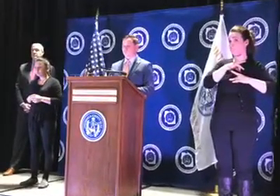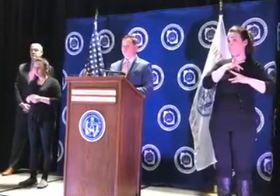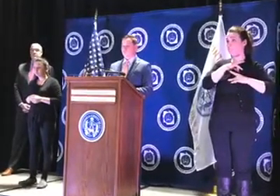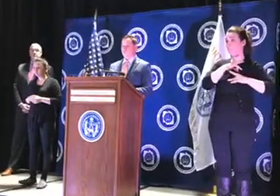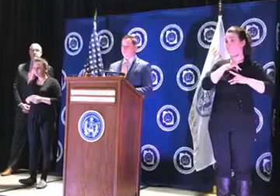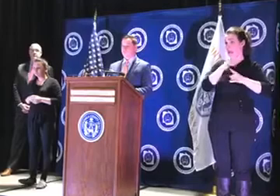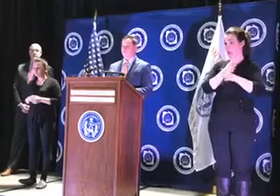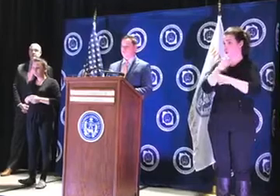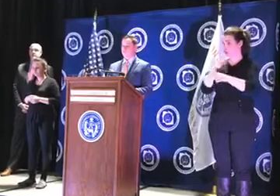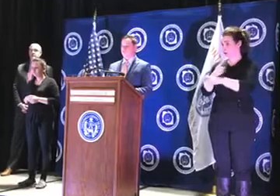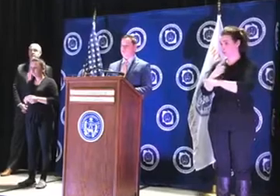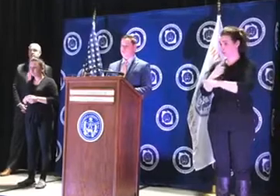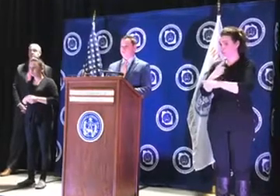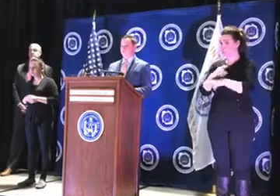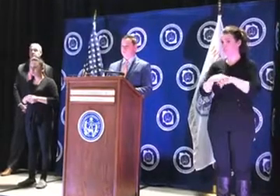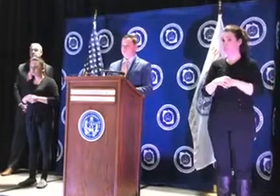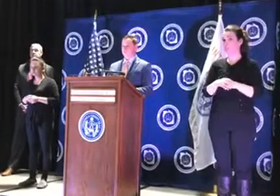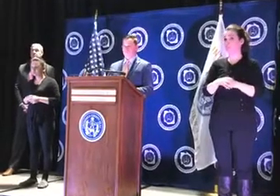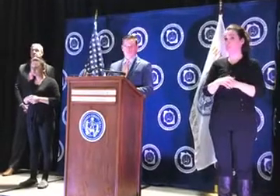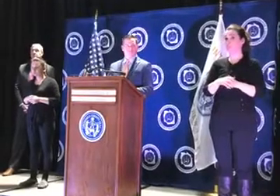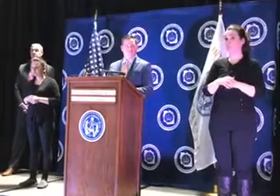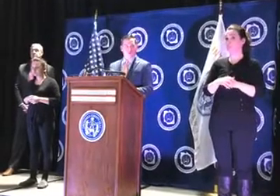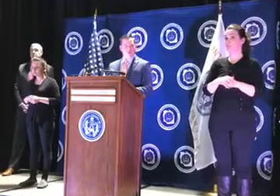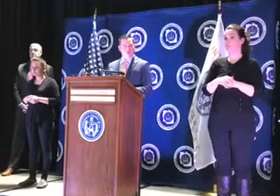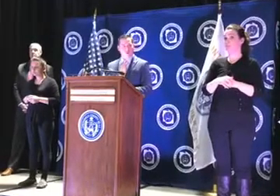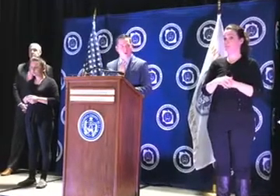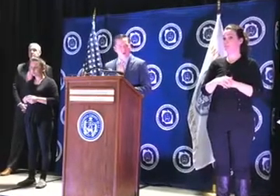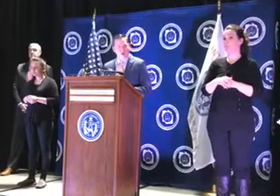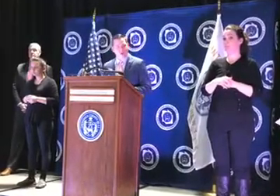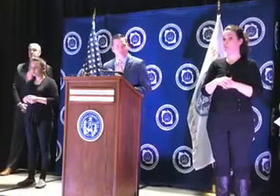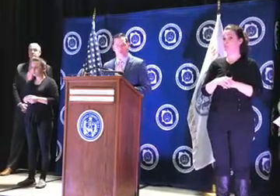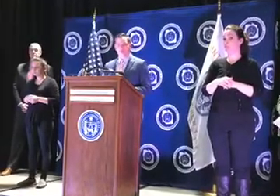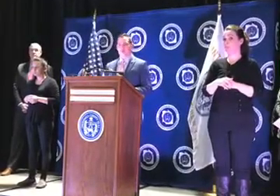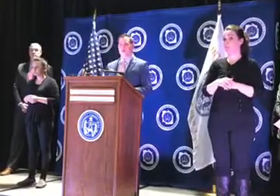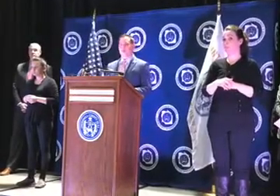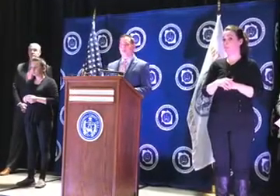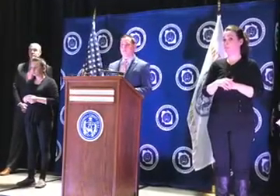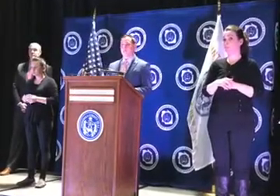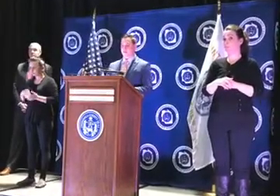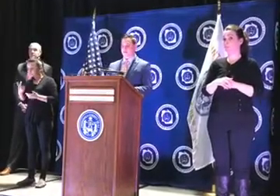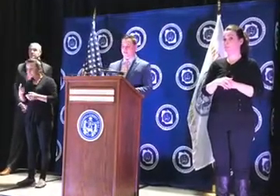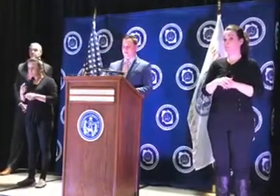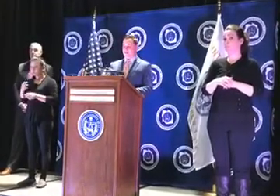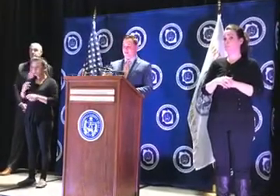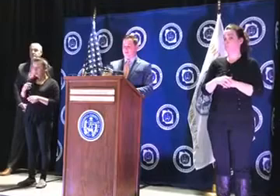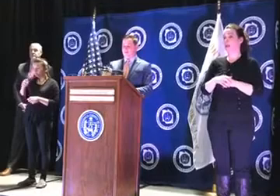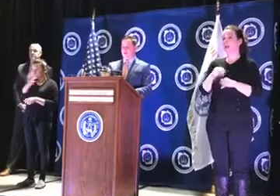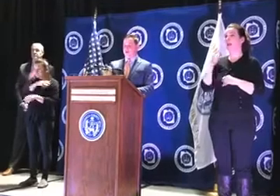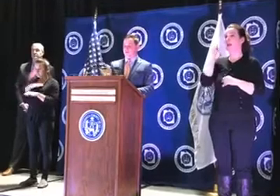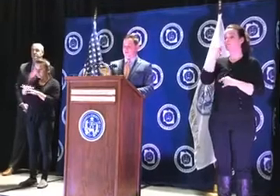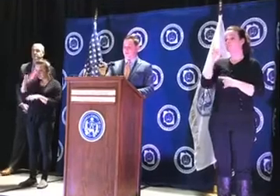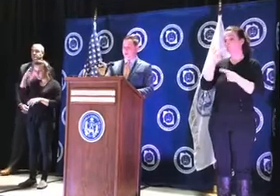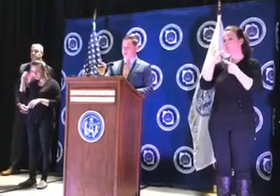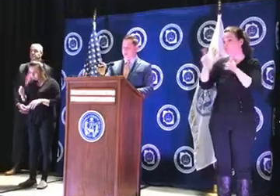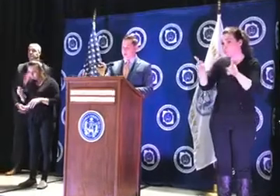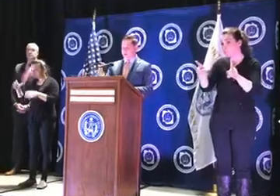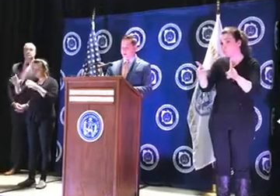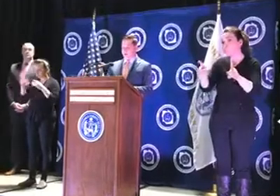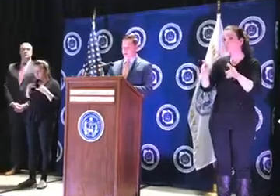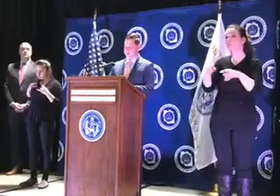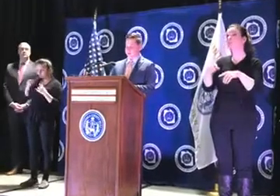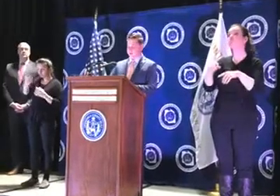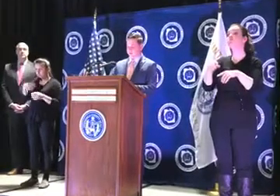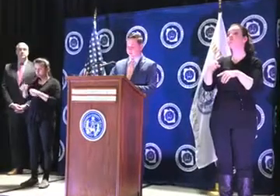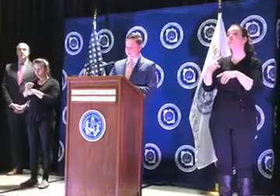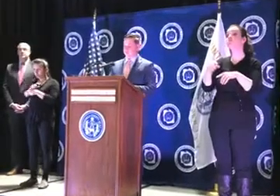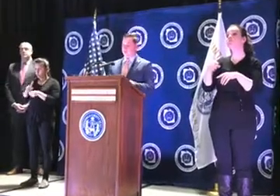people realize that no one is immune. Is that, Yeah, if you're, is that why this is, I'm just trying to drill down. yeah, Michael, I think you're hitting on